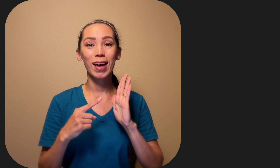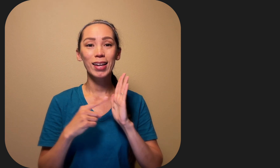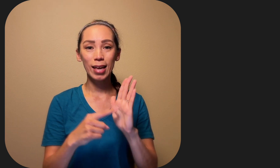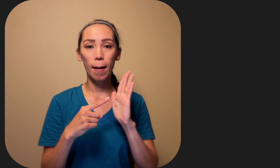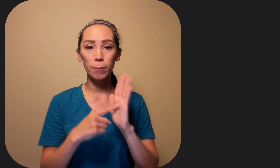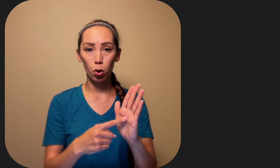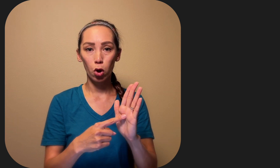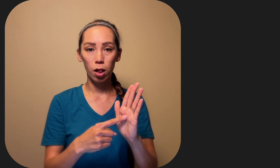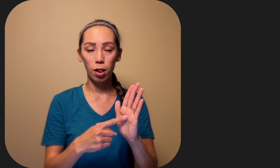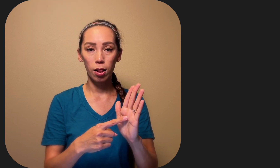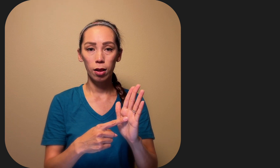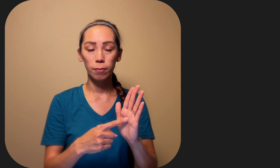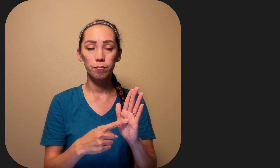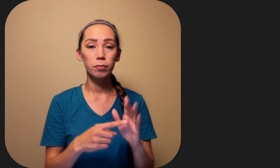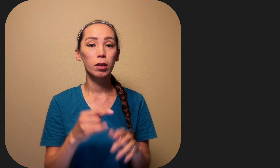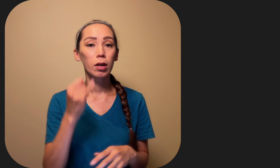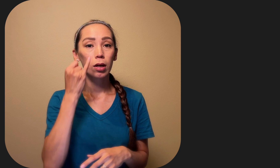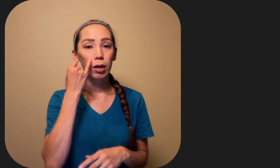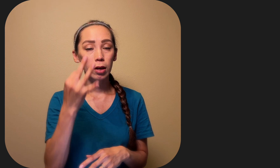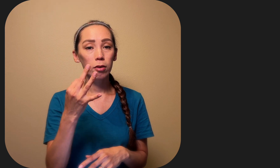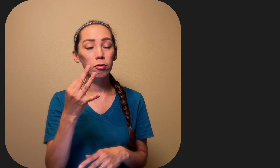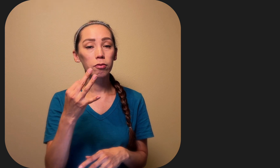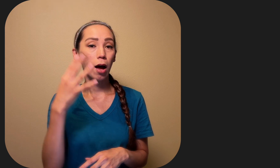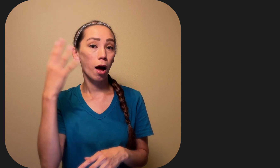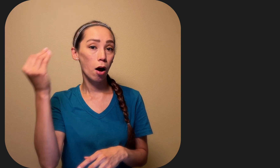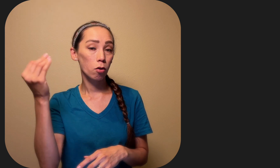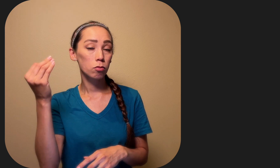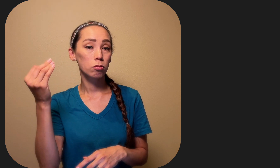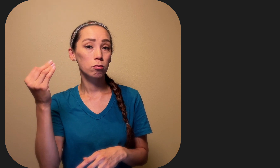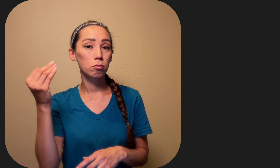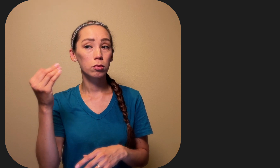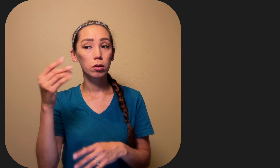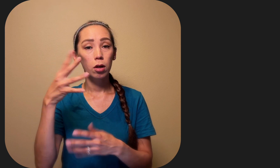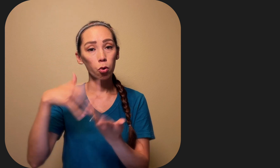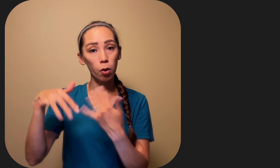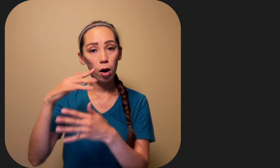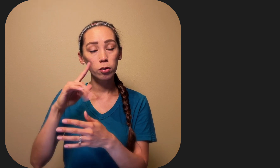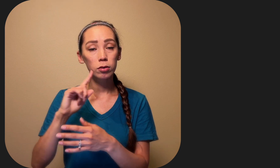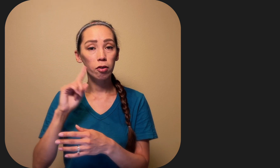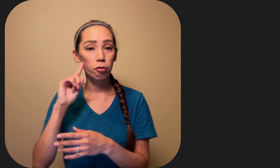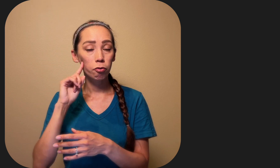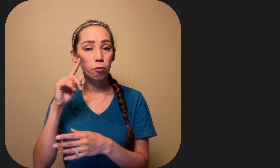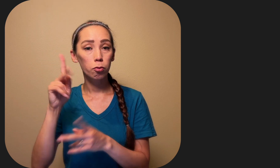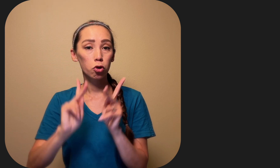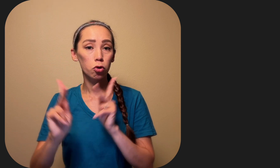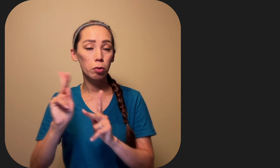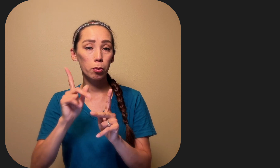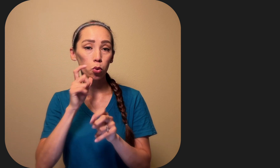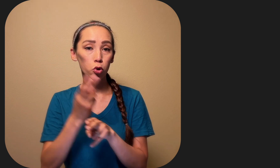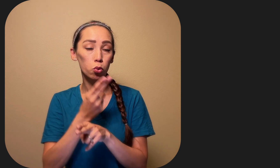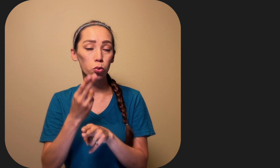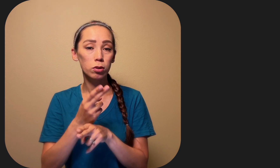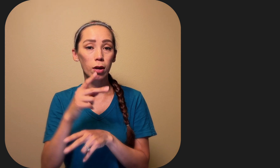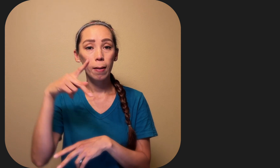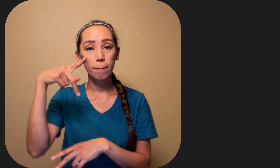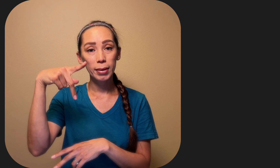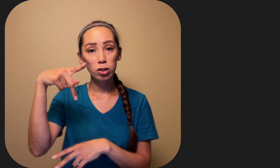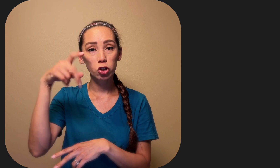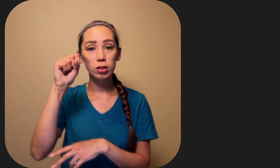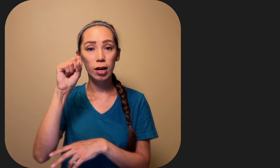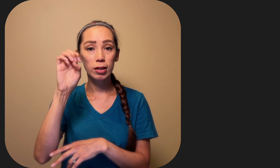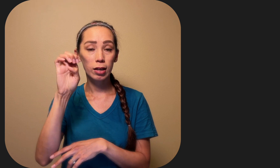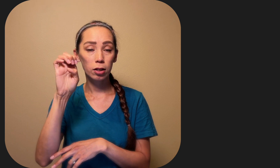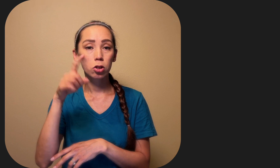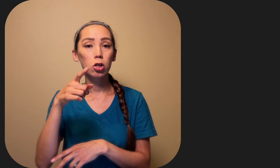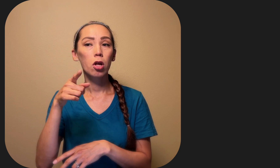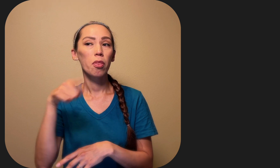you would do example twice. Or if you're out in society and people use pigeon signed English, they